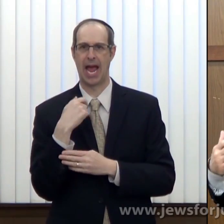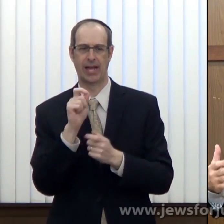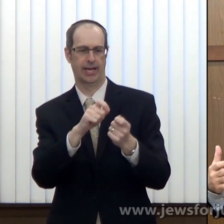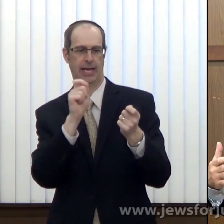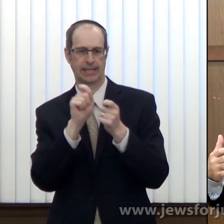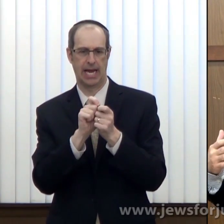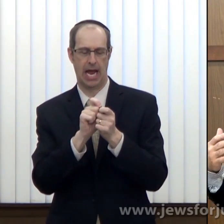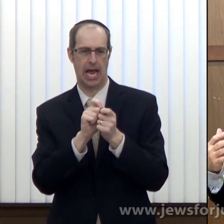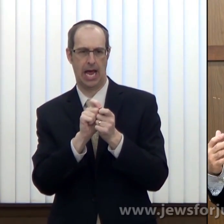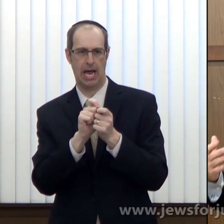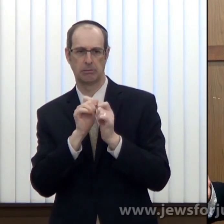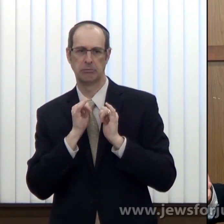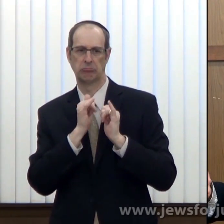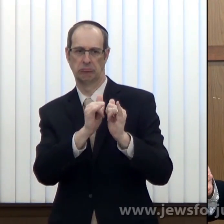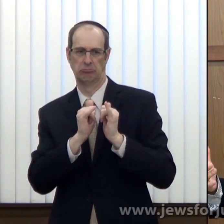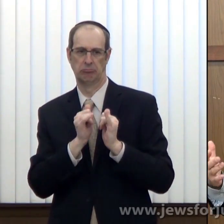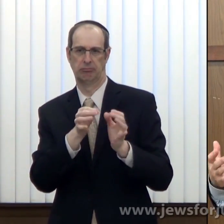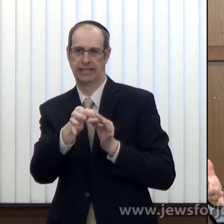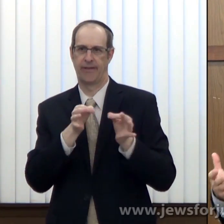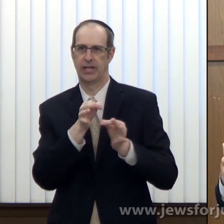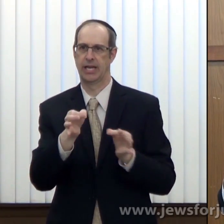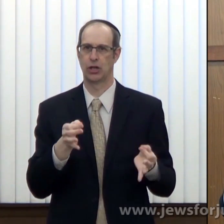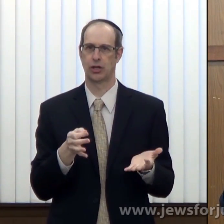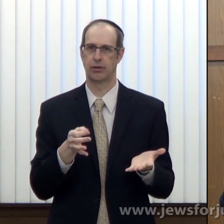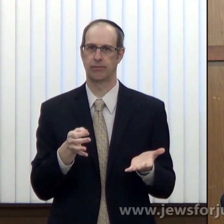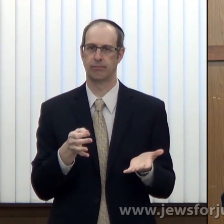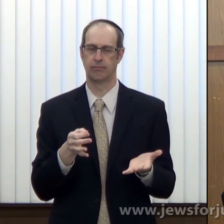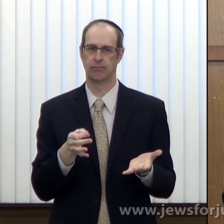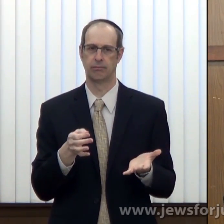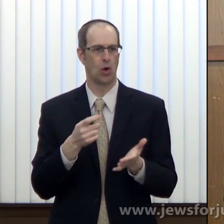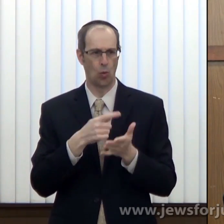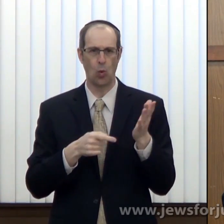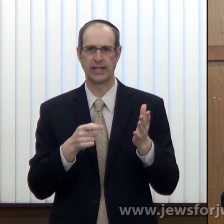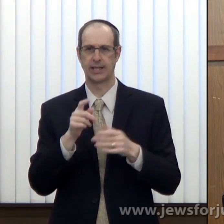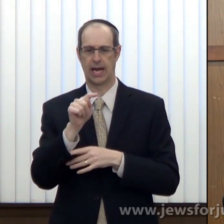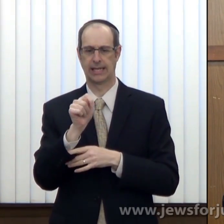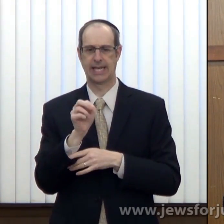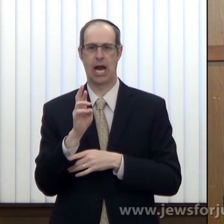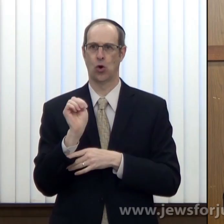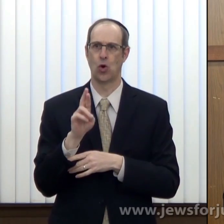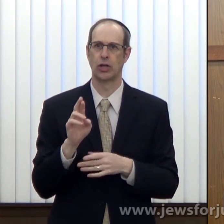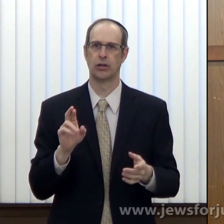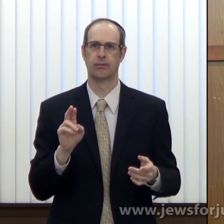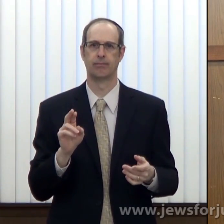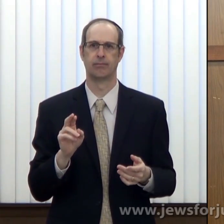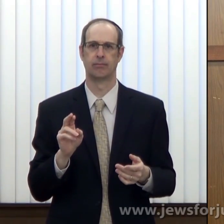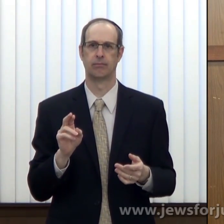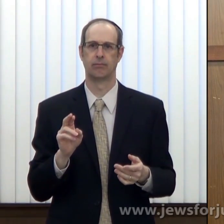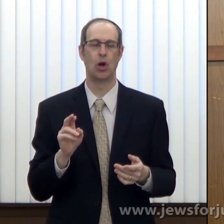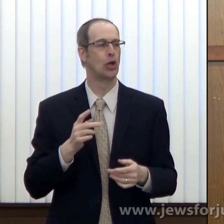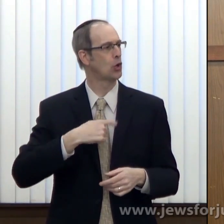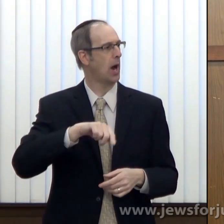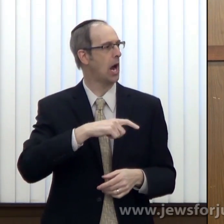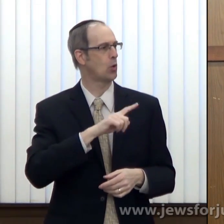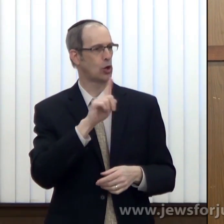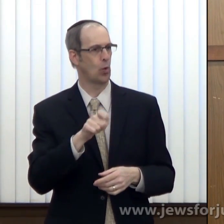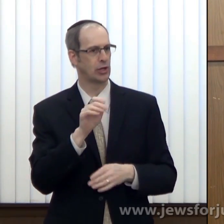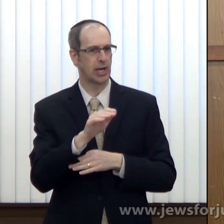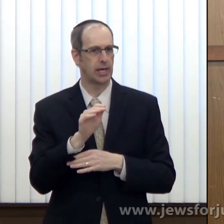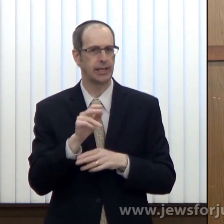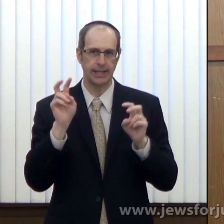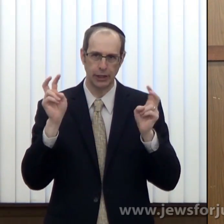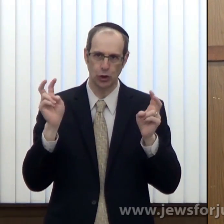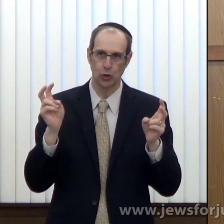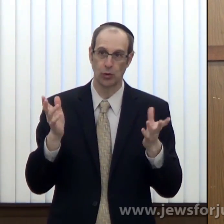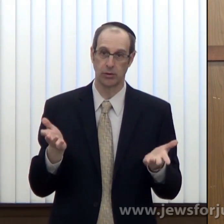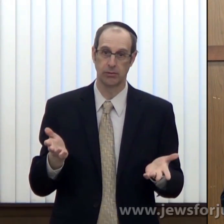exact same definition of what is terrorism. So our question tonight, the issue tonight